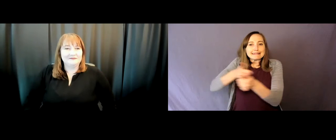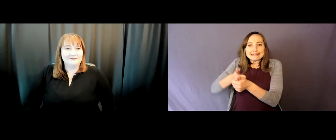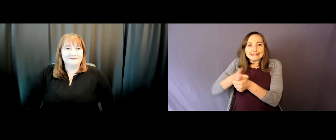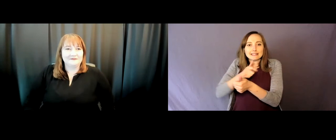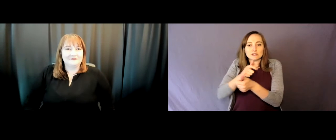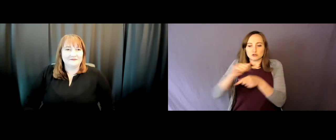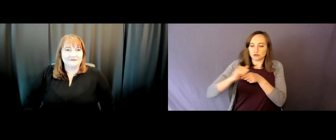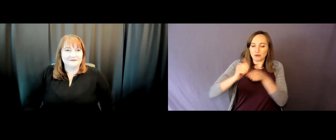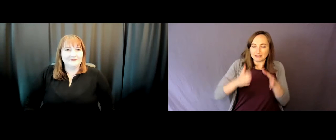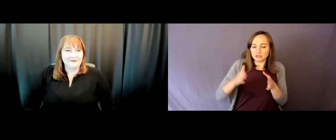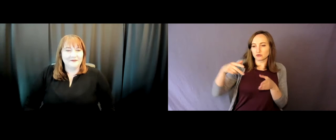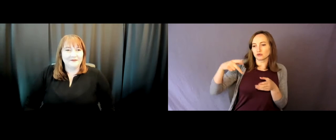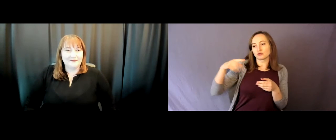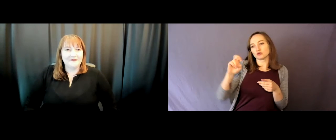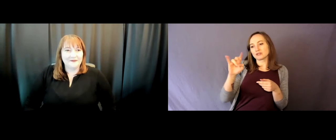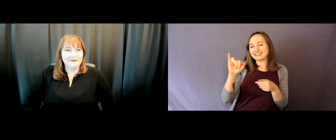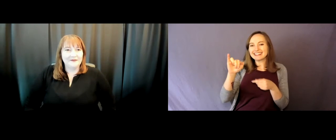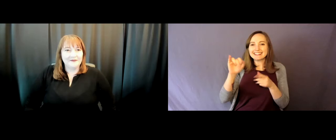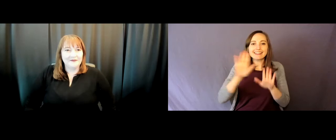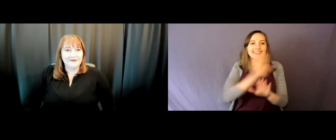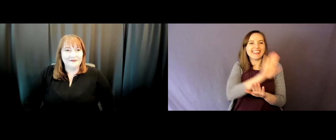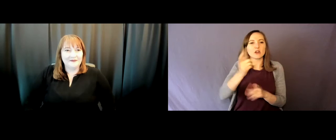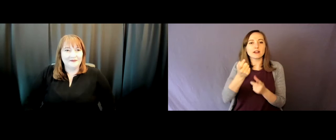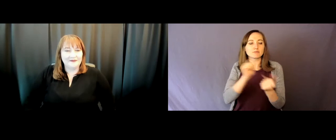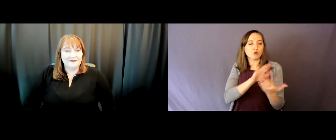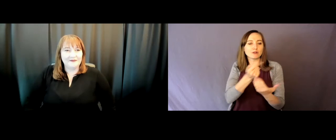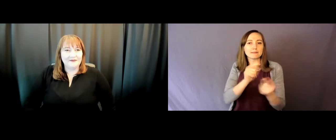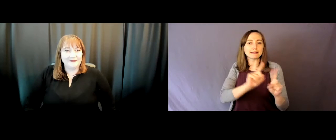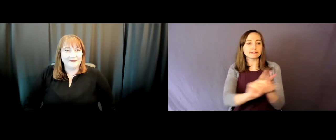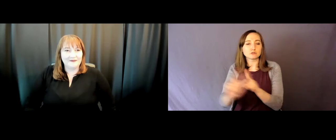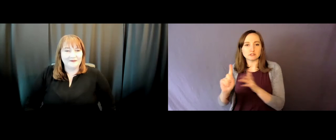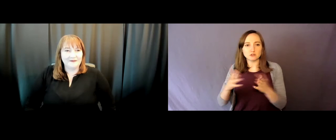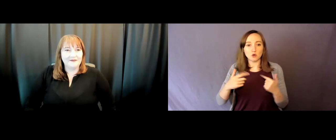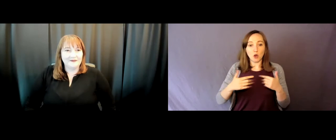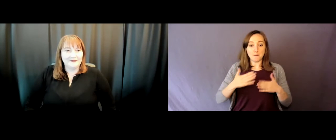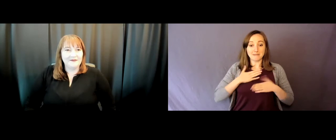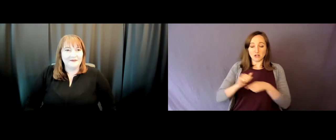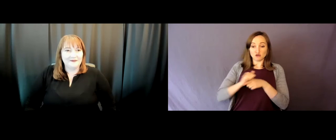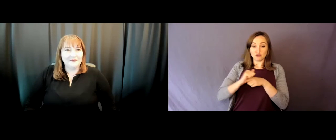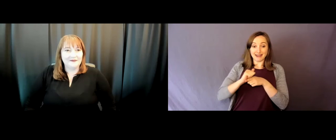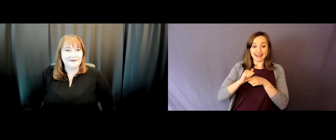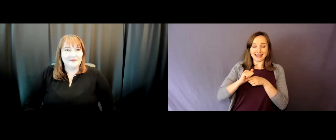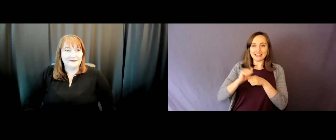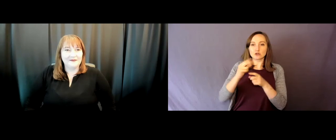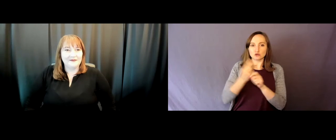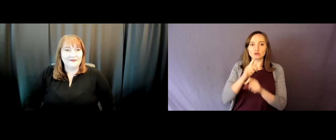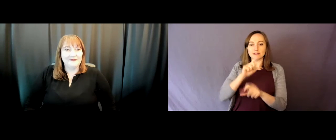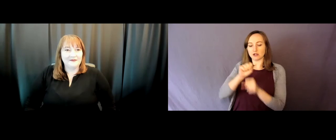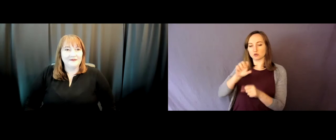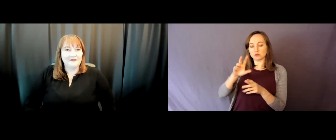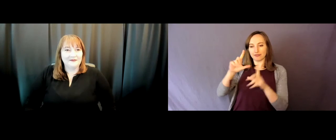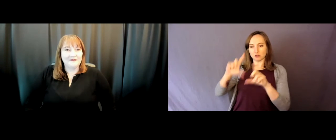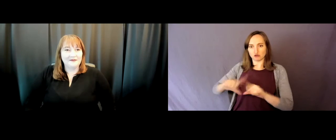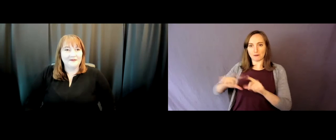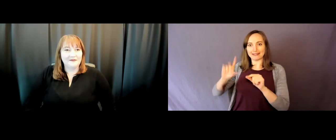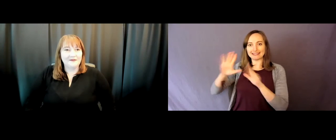is created differently. It kind of depends on how you were trained. I was trained in UC Reiki, which is where you actually use the Japanese symbols and things